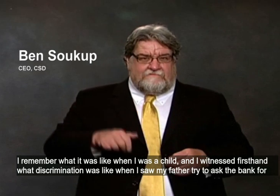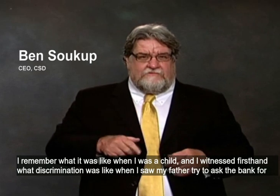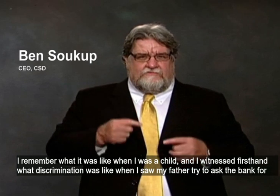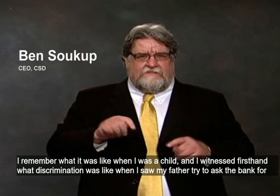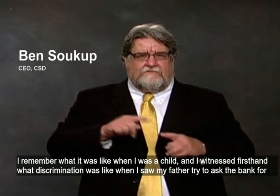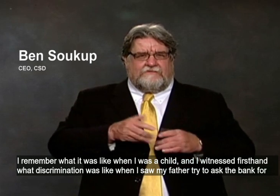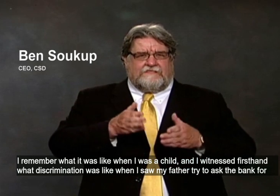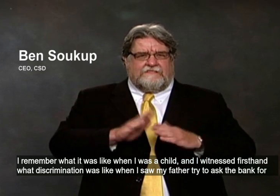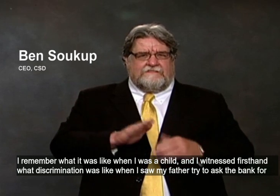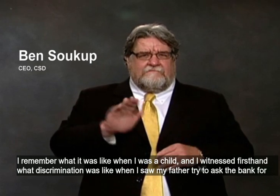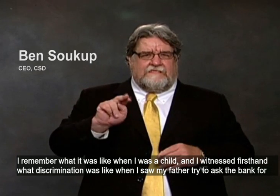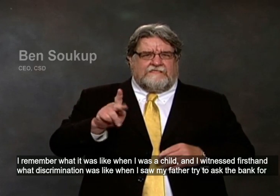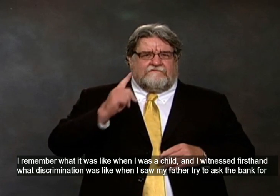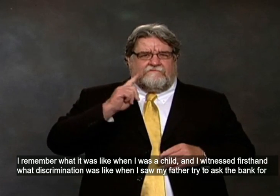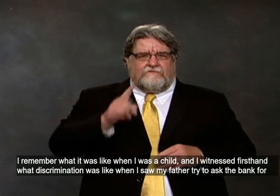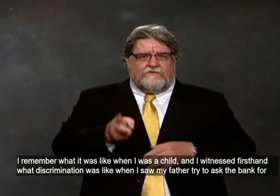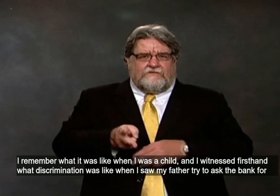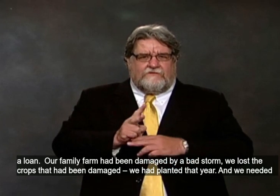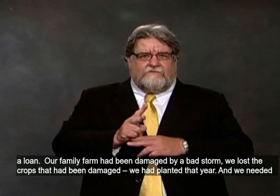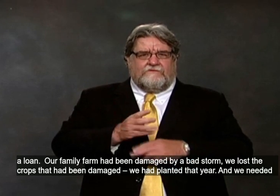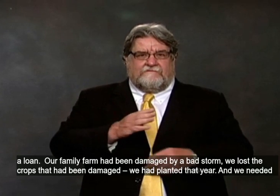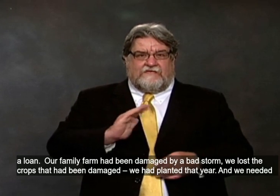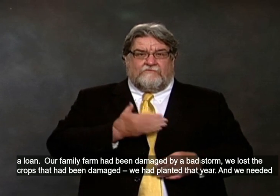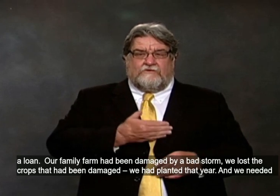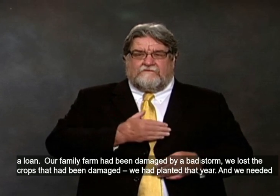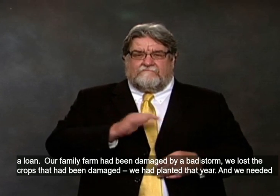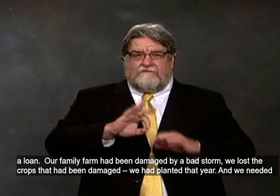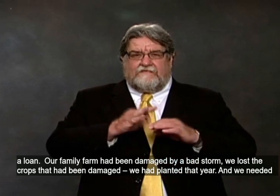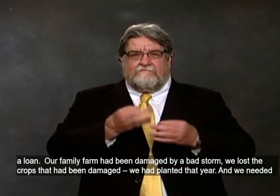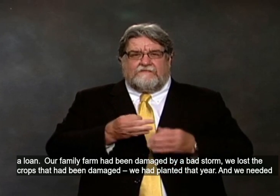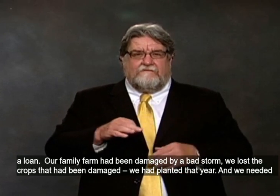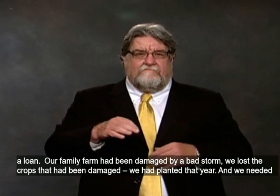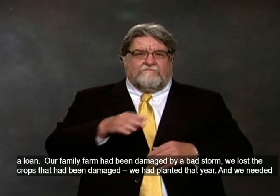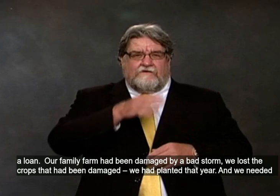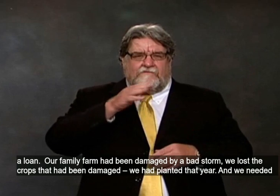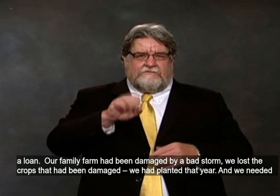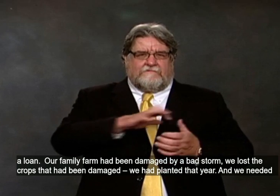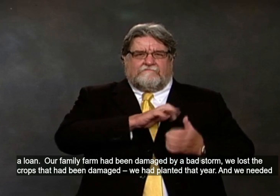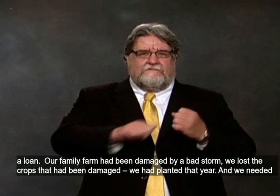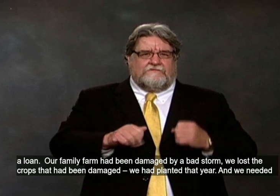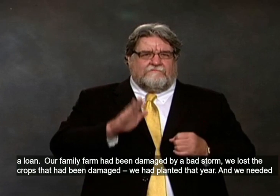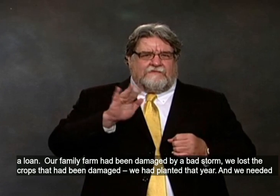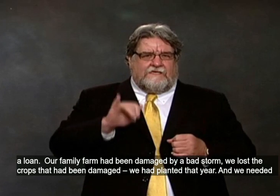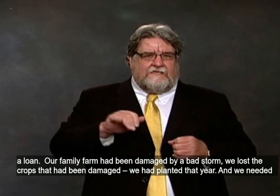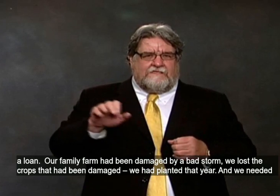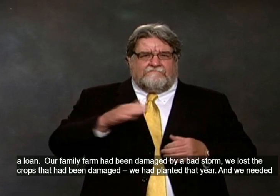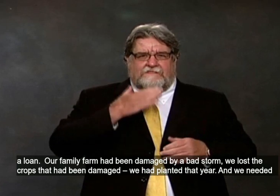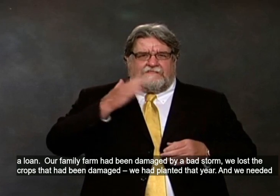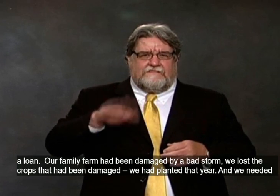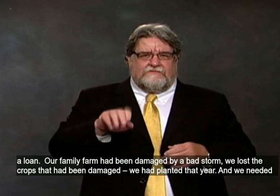father try to ask the bank for a loan. Our family farm had been damaged by a bad